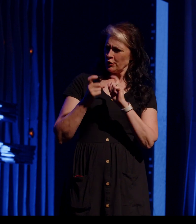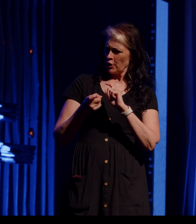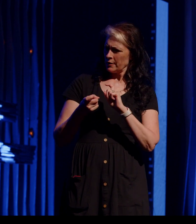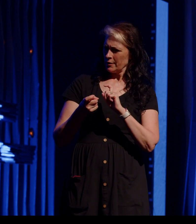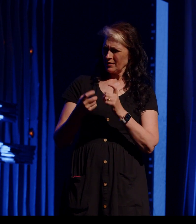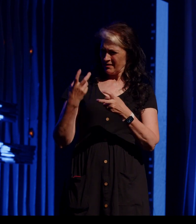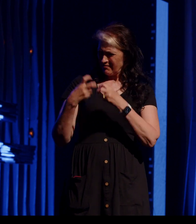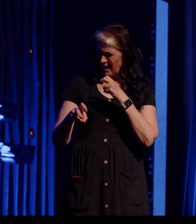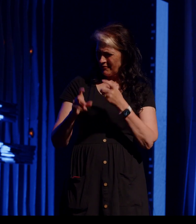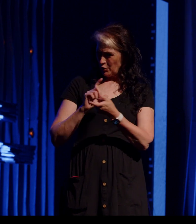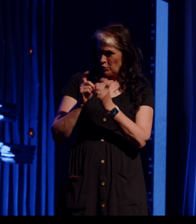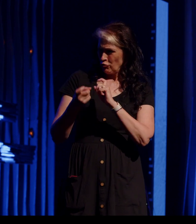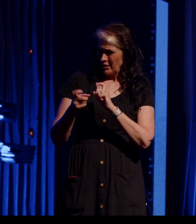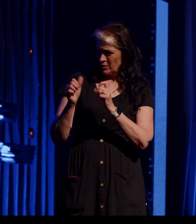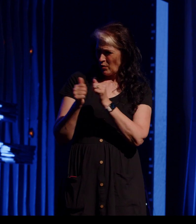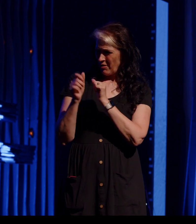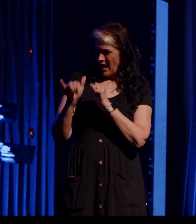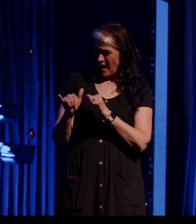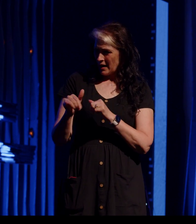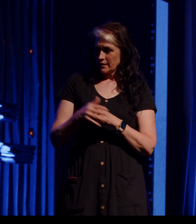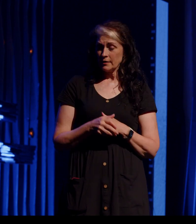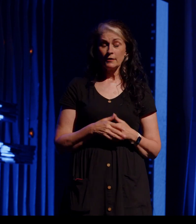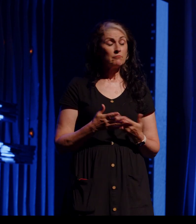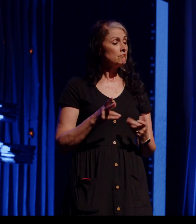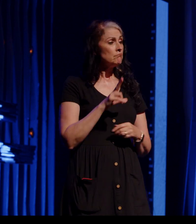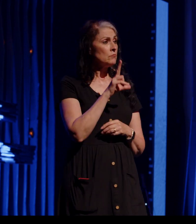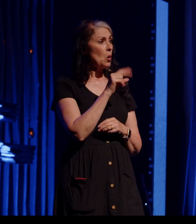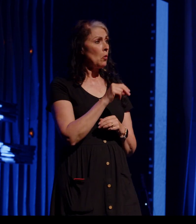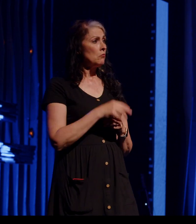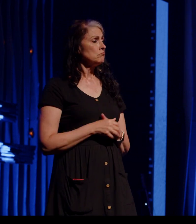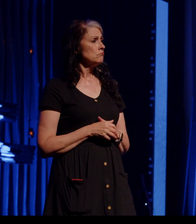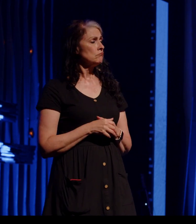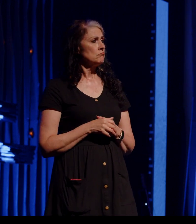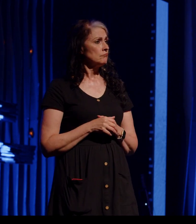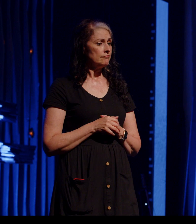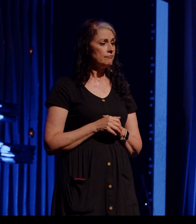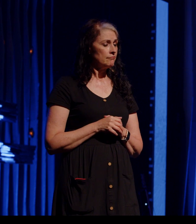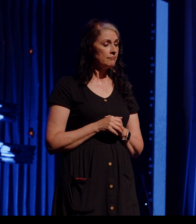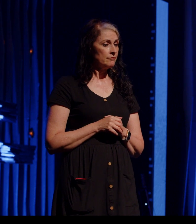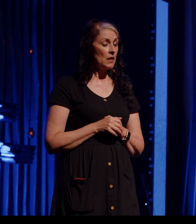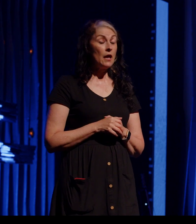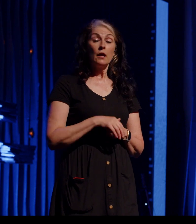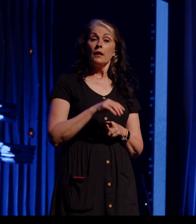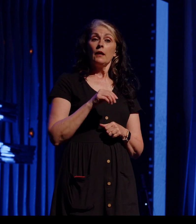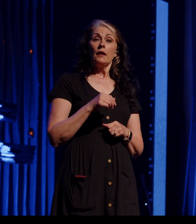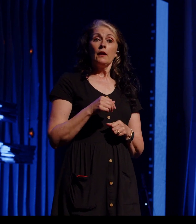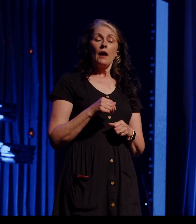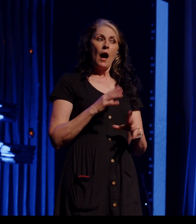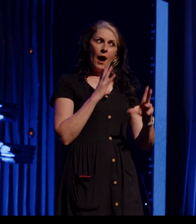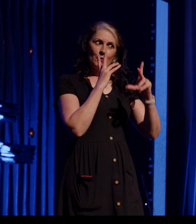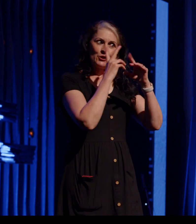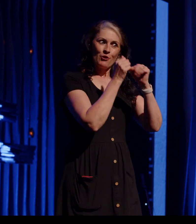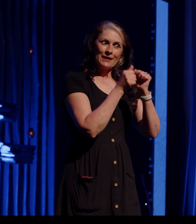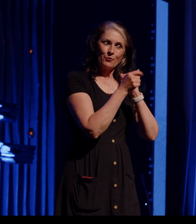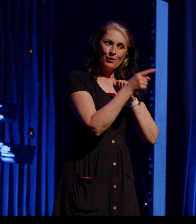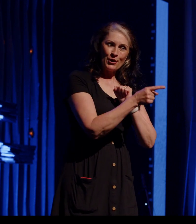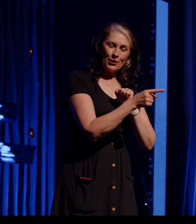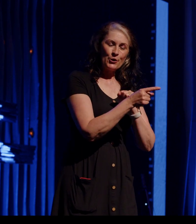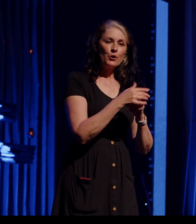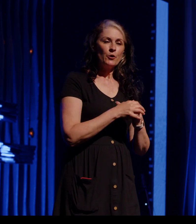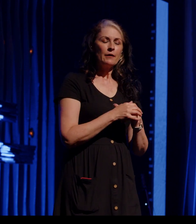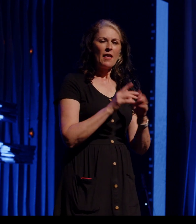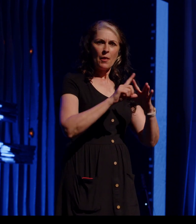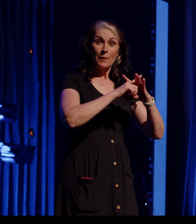Was it hard to adjust to that? No. That was one of the things that attracted me to you